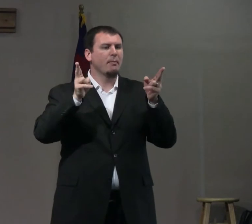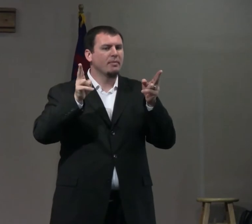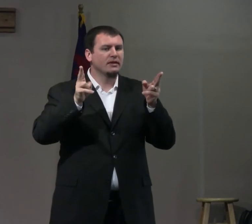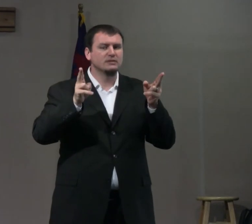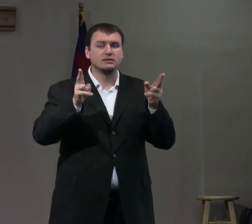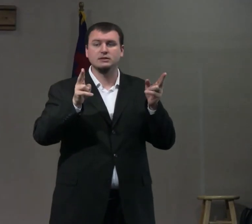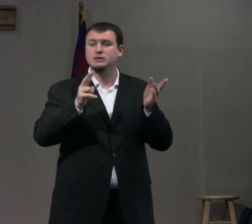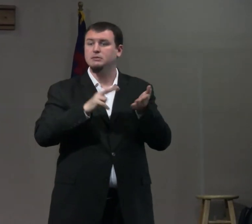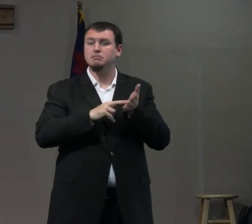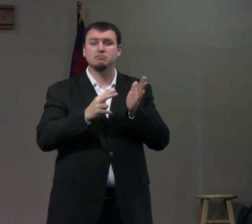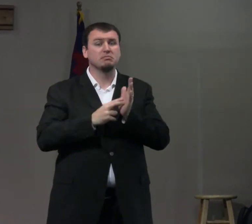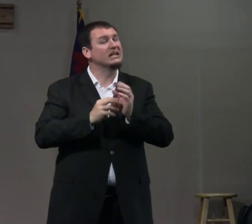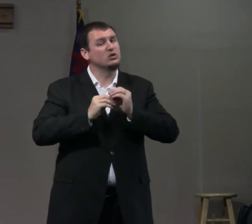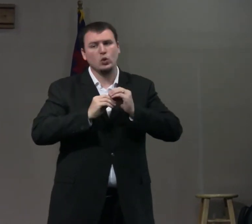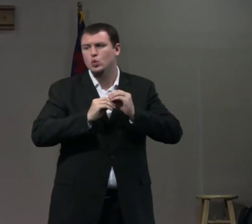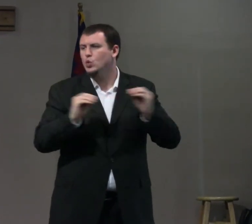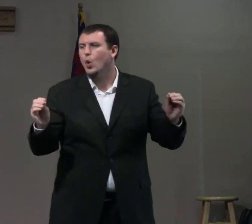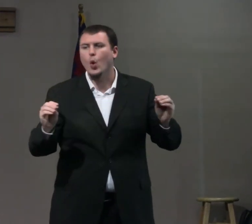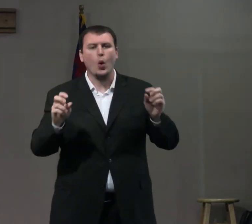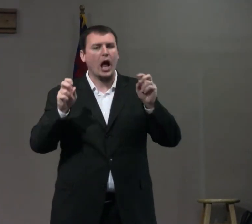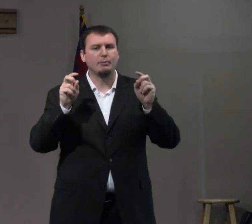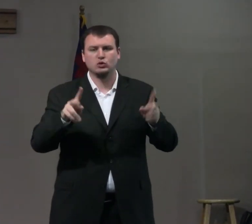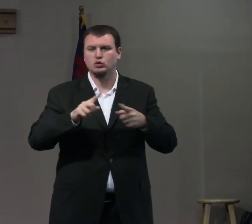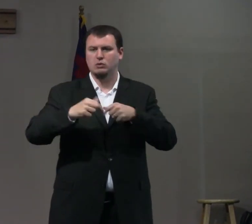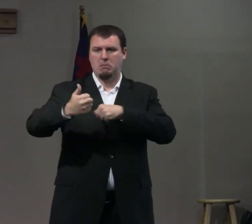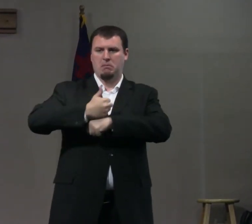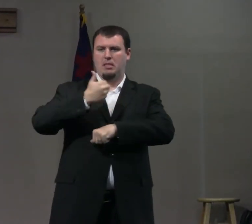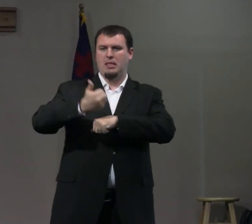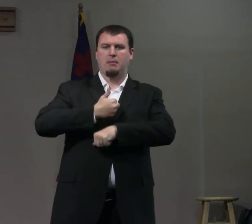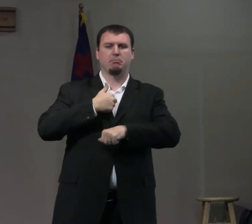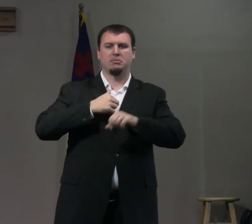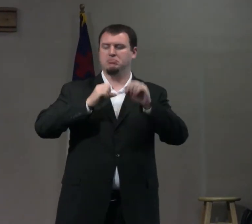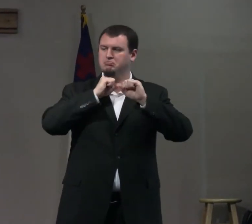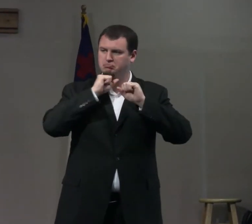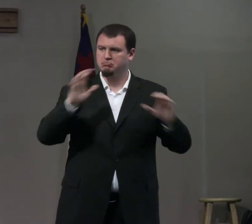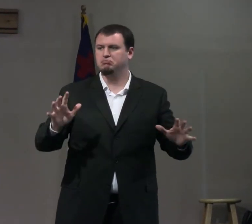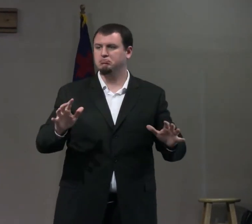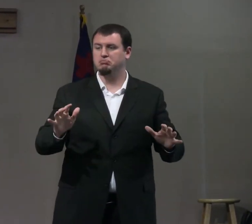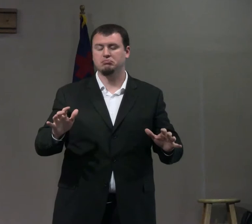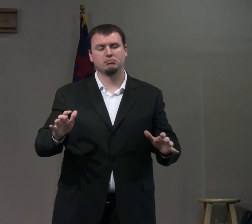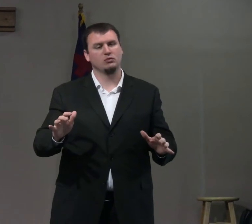thank you.